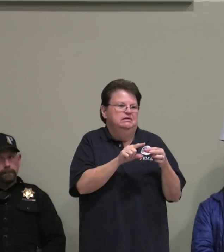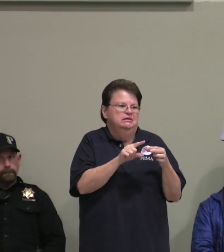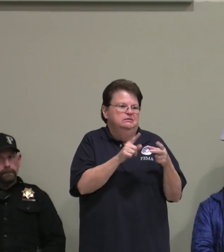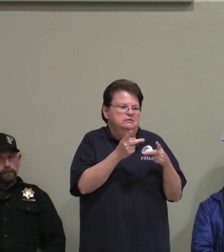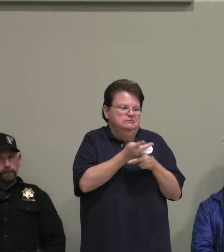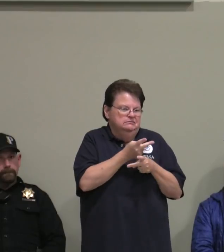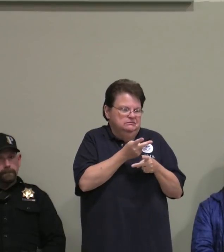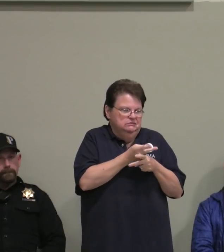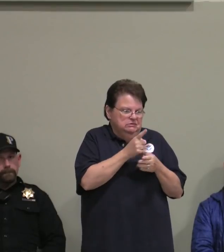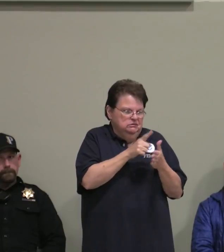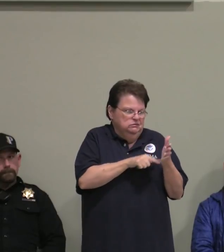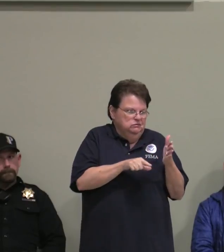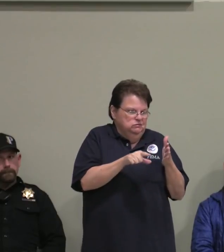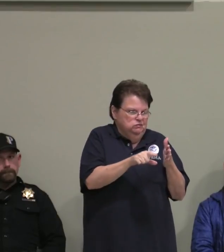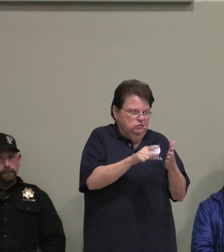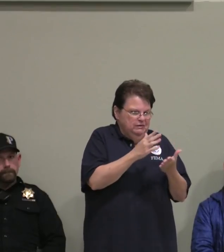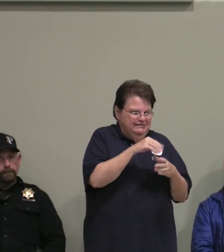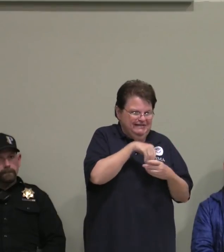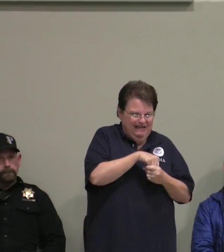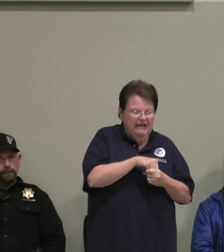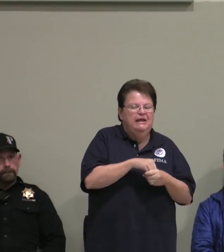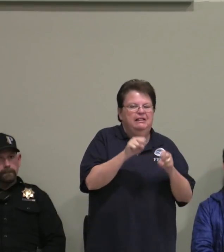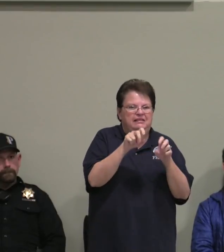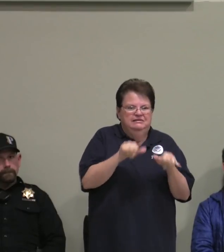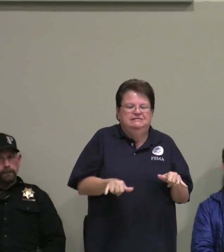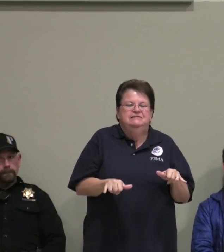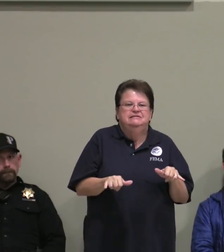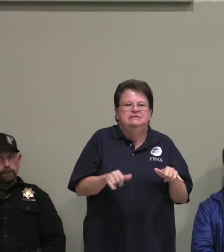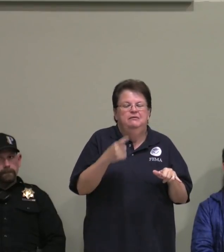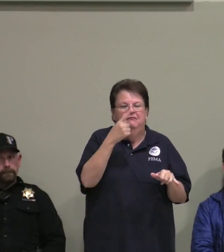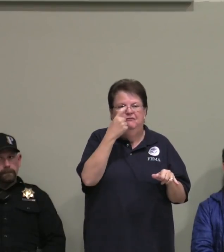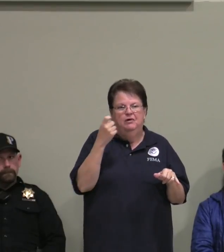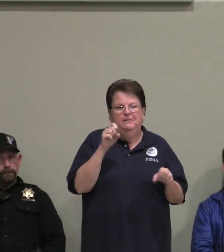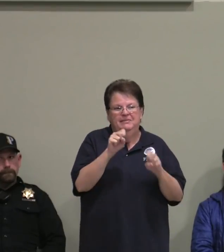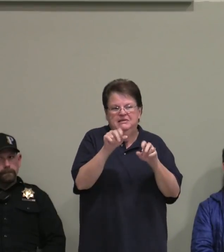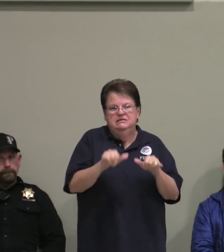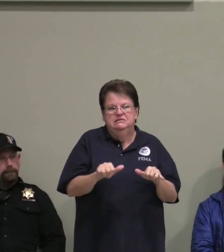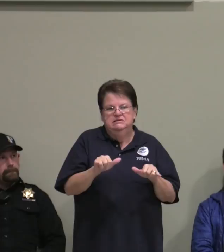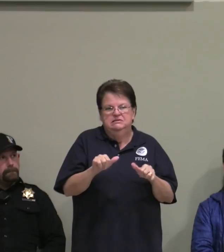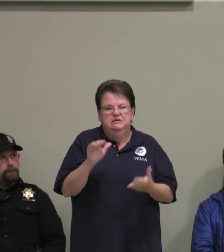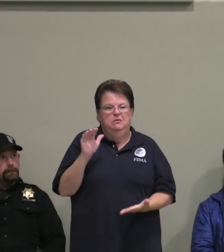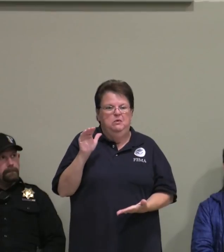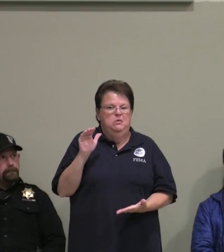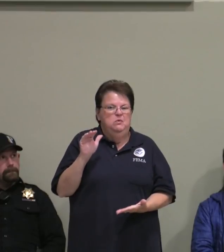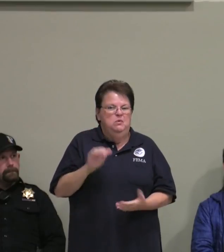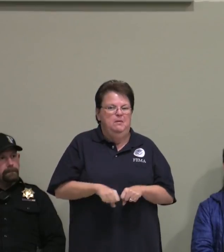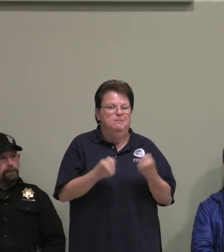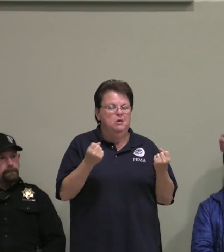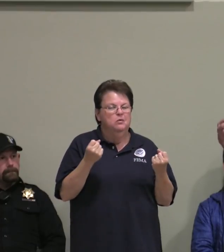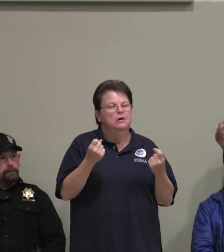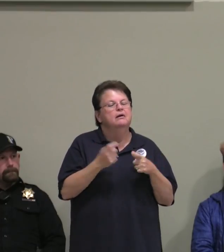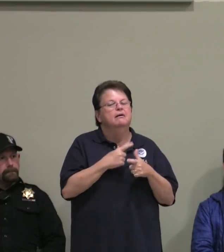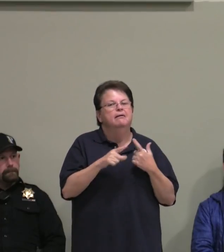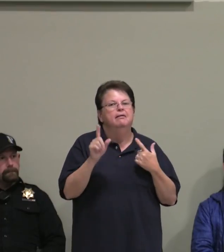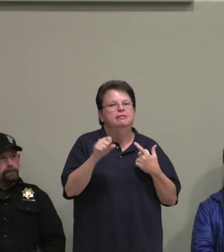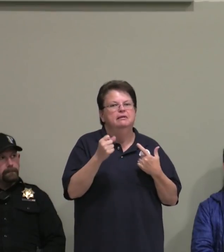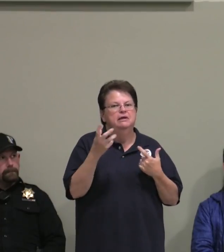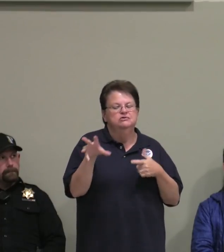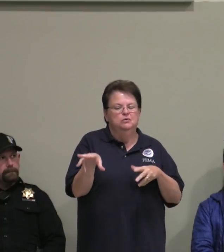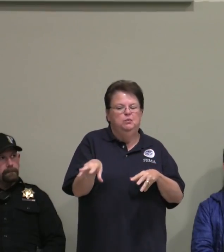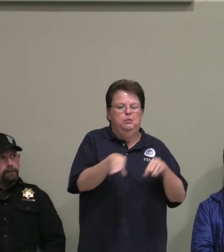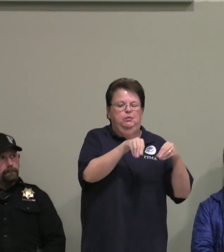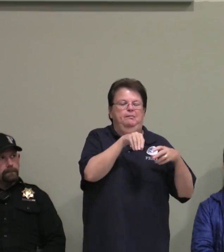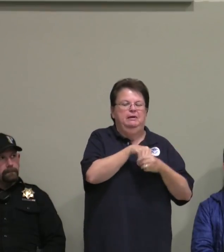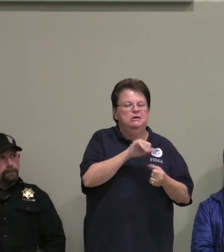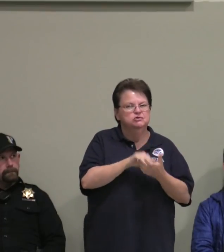constituents and contaminants that could be in our system due to the fact that our system depressurized and there could have been things that sucked back into